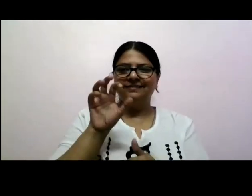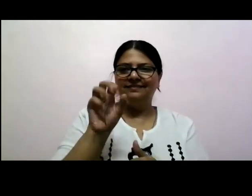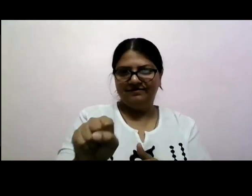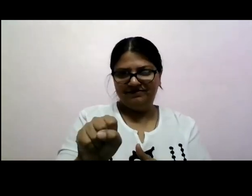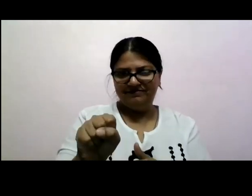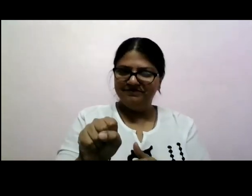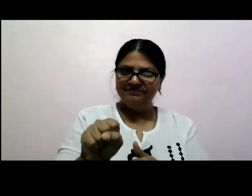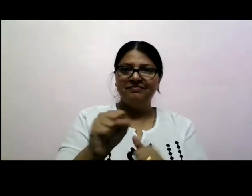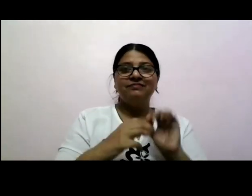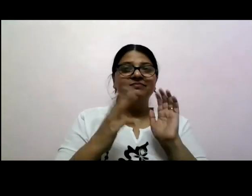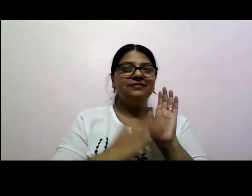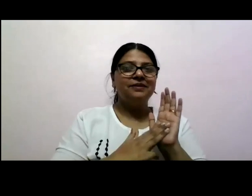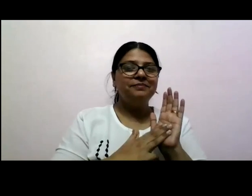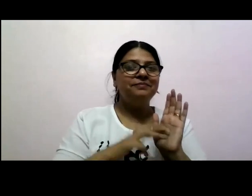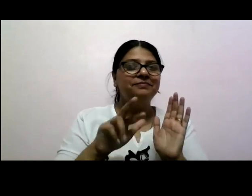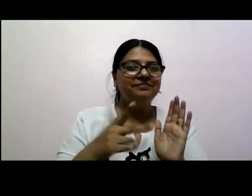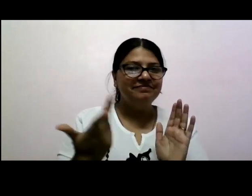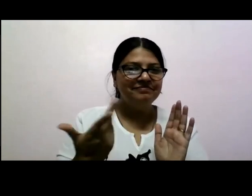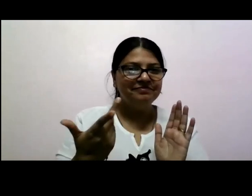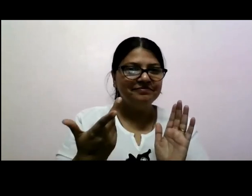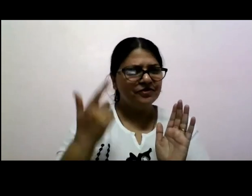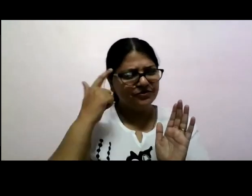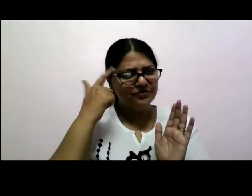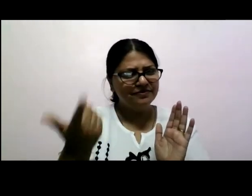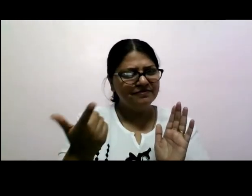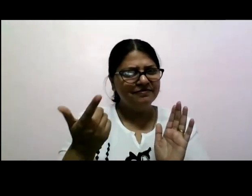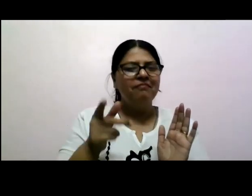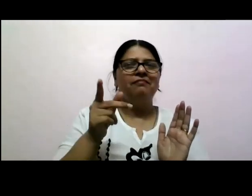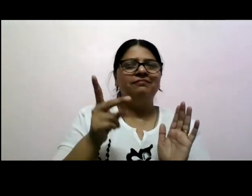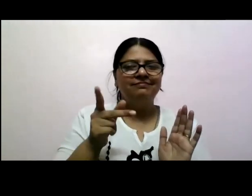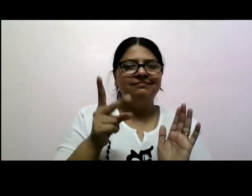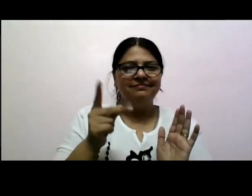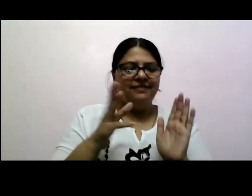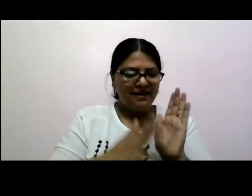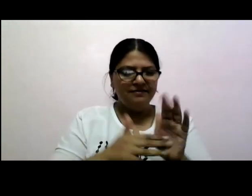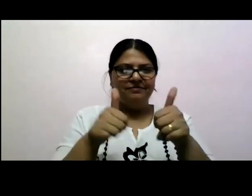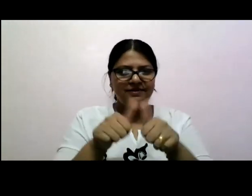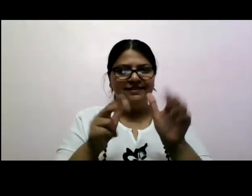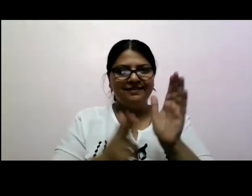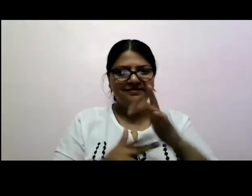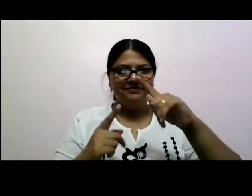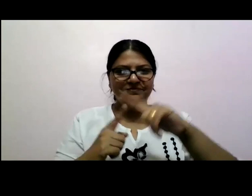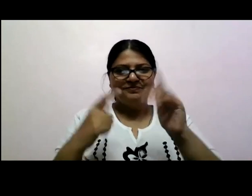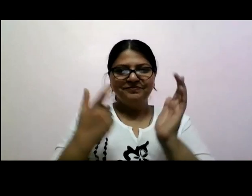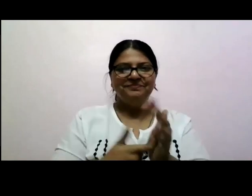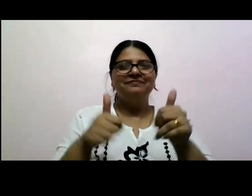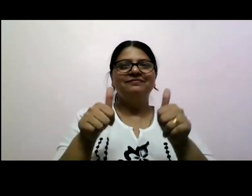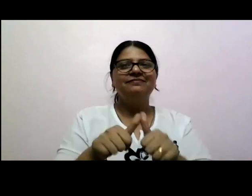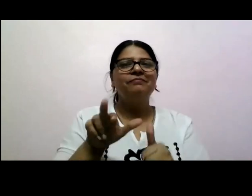Most of you, A means access. M means what? Do you know? It means